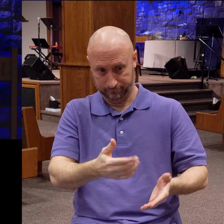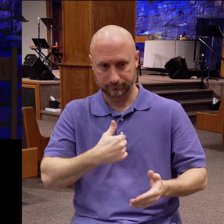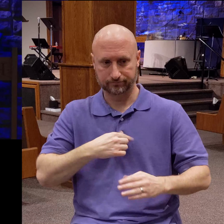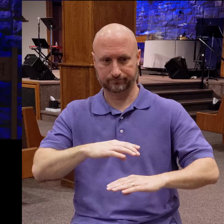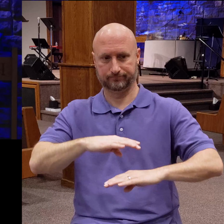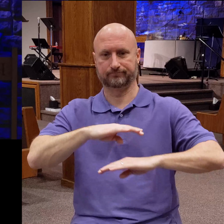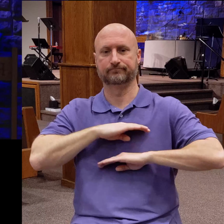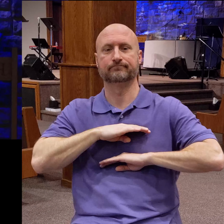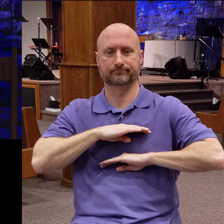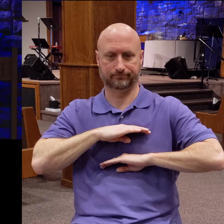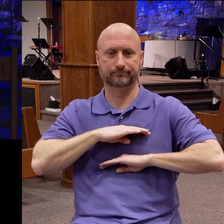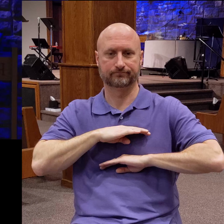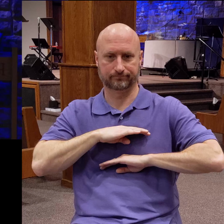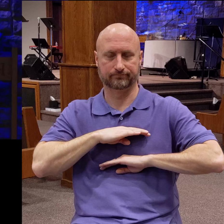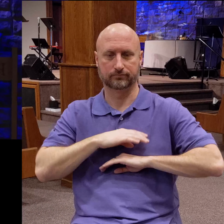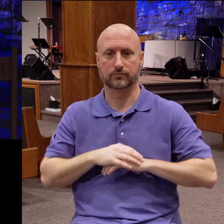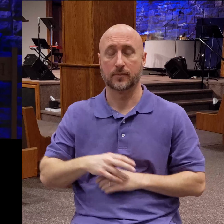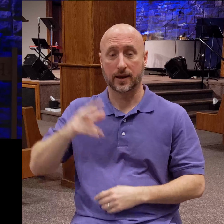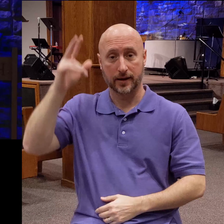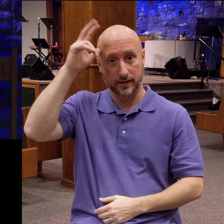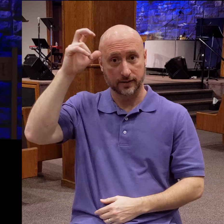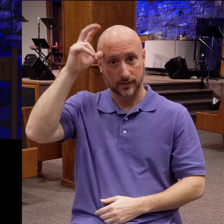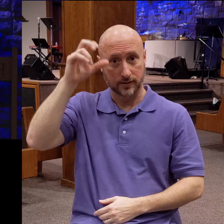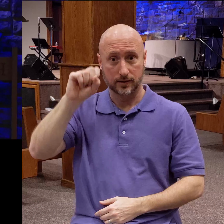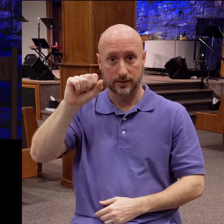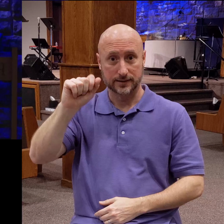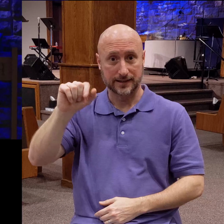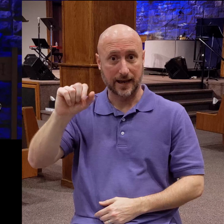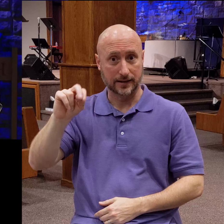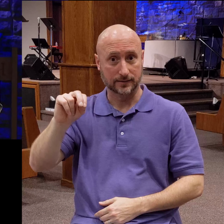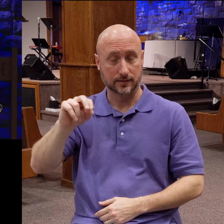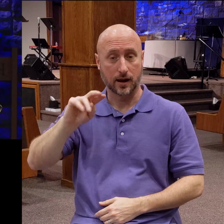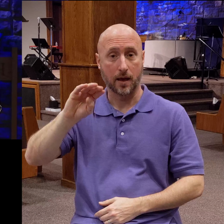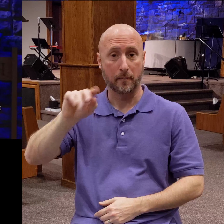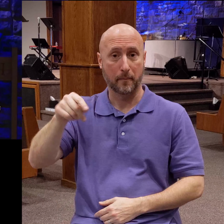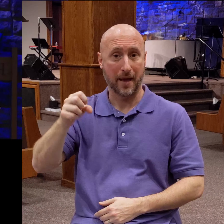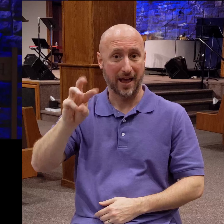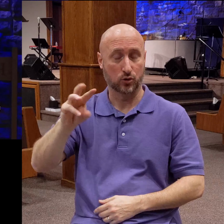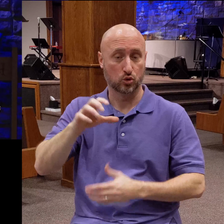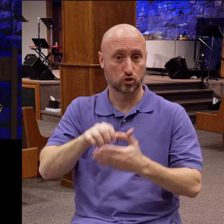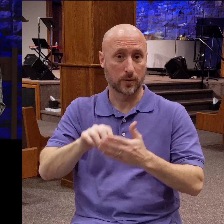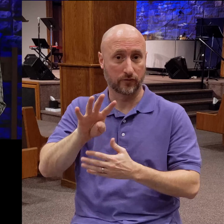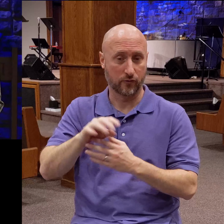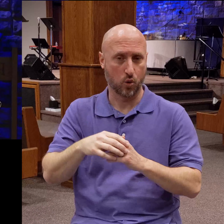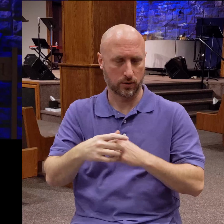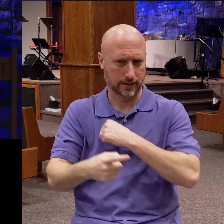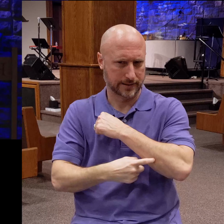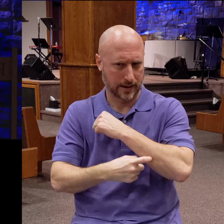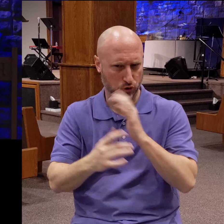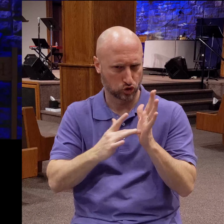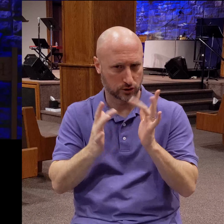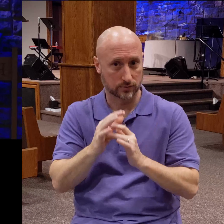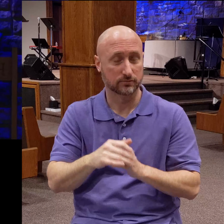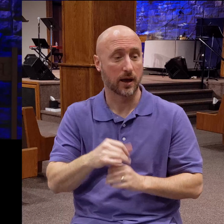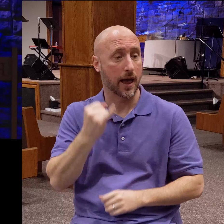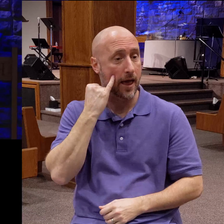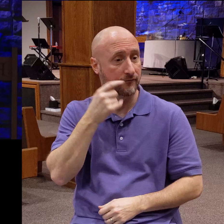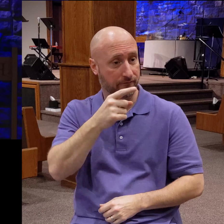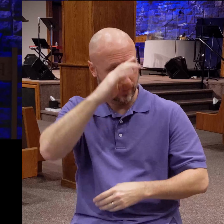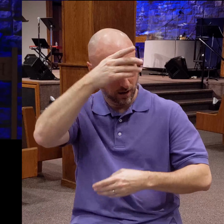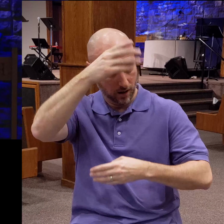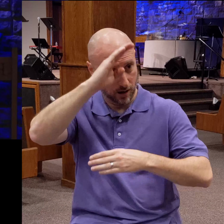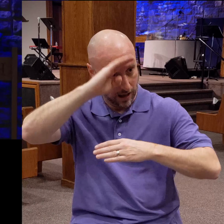pleased. Satan, in Matthew 4, when he comes to tempt him in the wilderness, where he says, if you're the Son of God, class